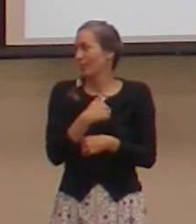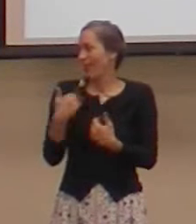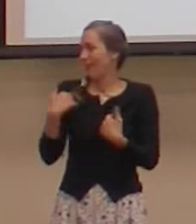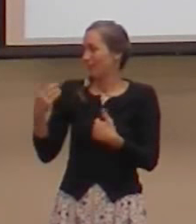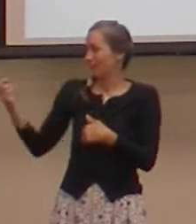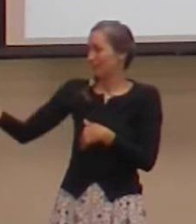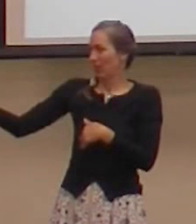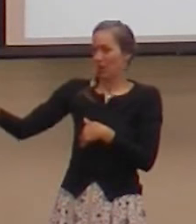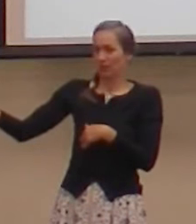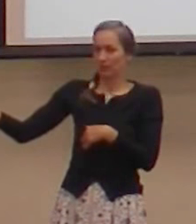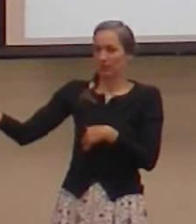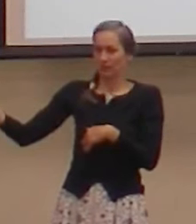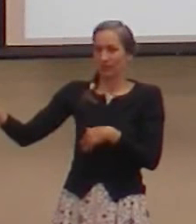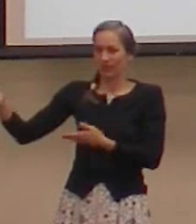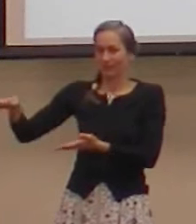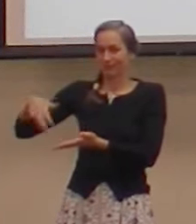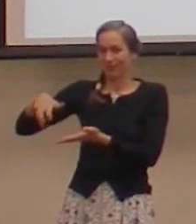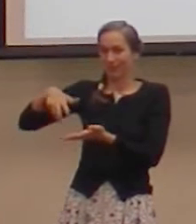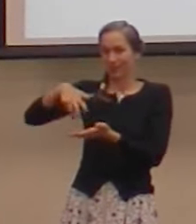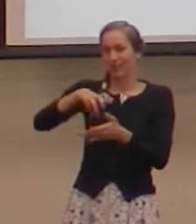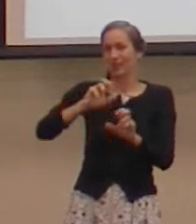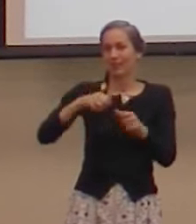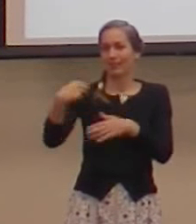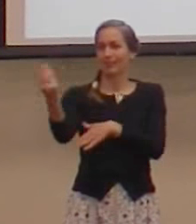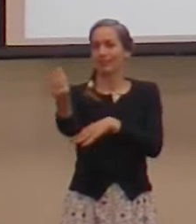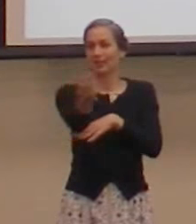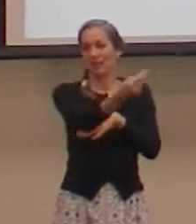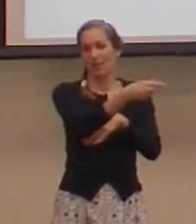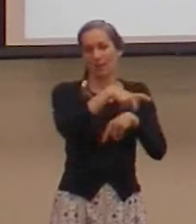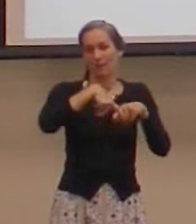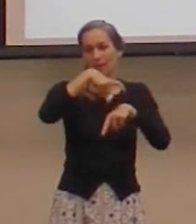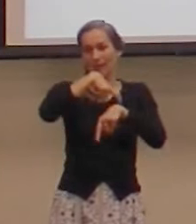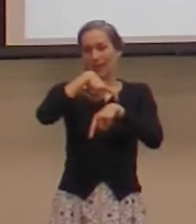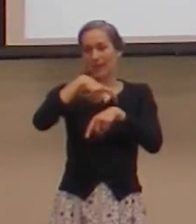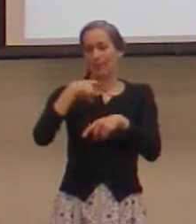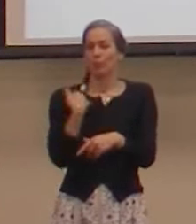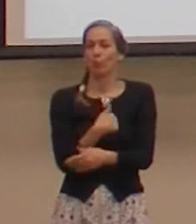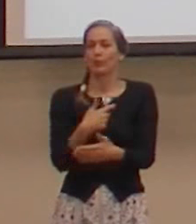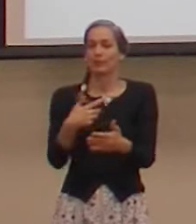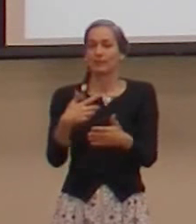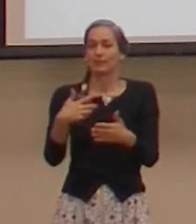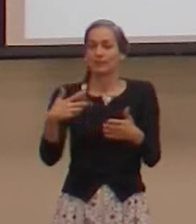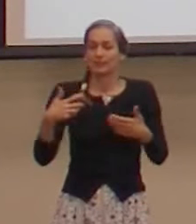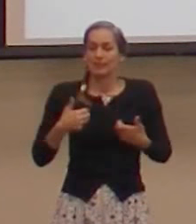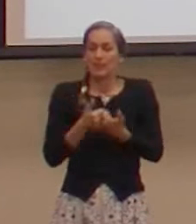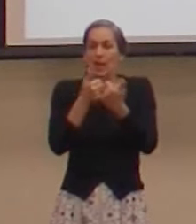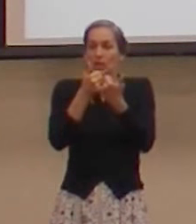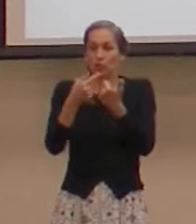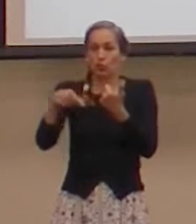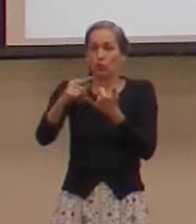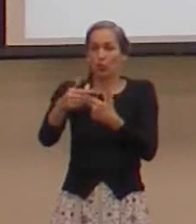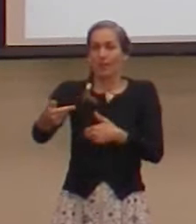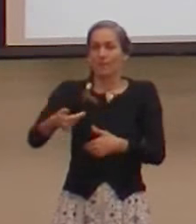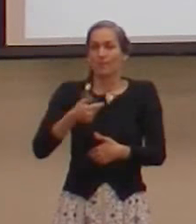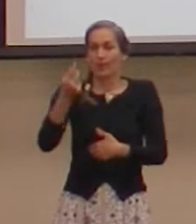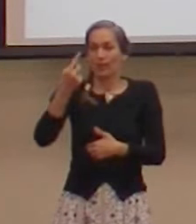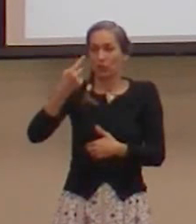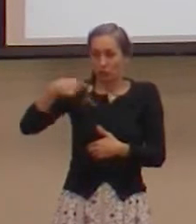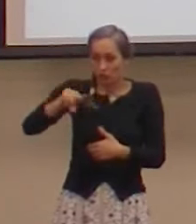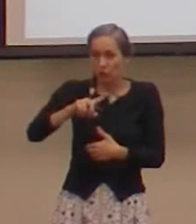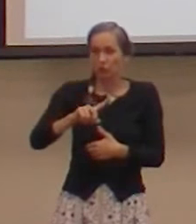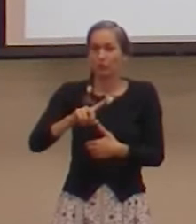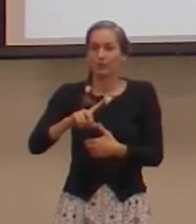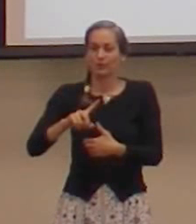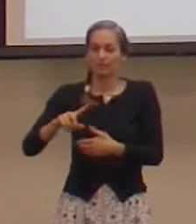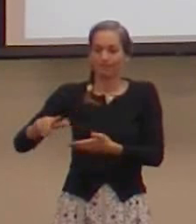the break. And we challenge you, and we invite you to come alongside us and to take a